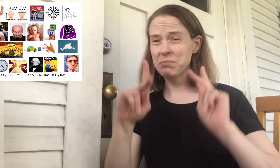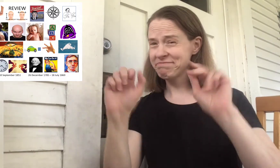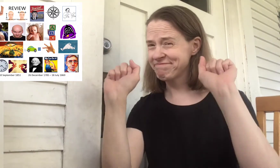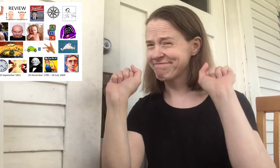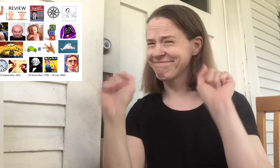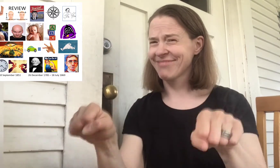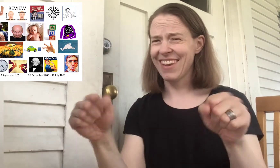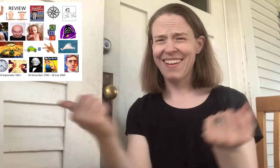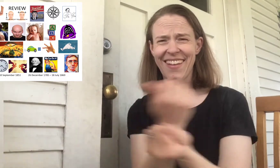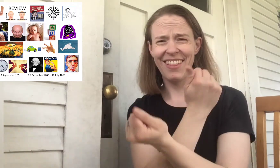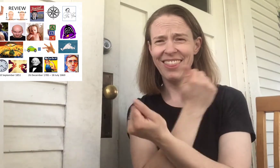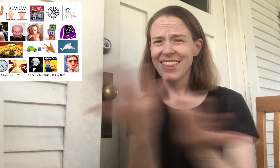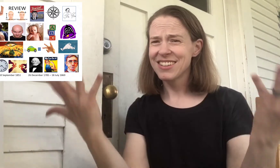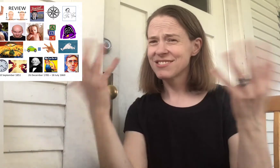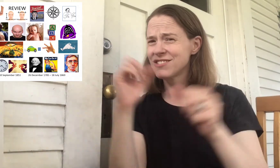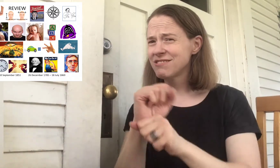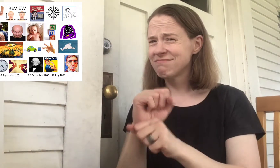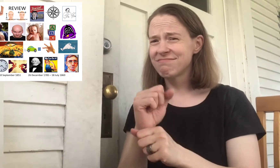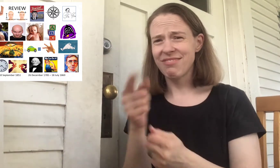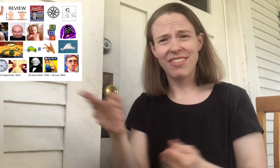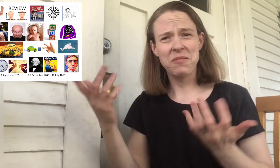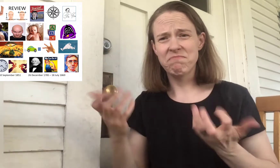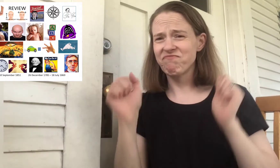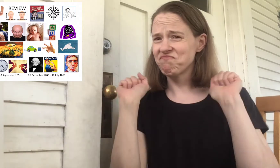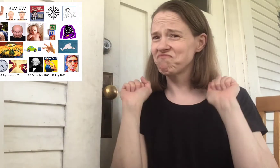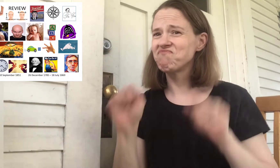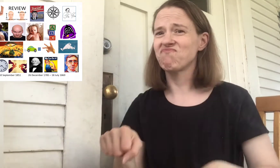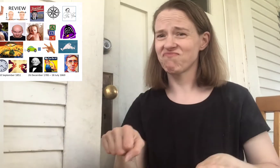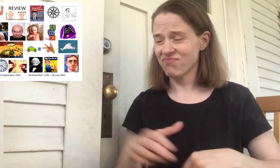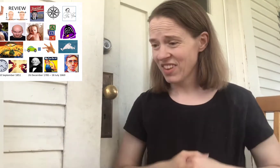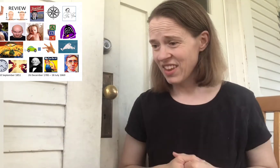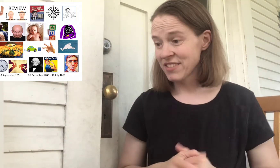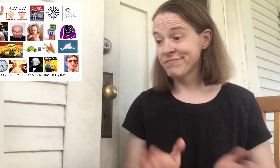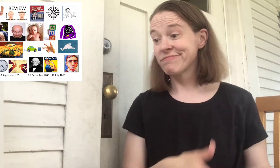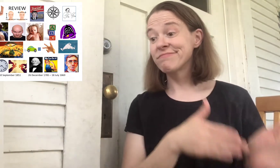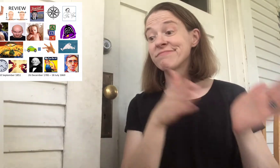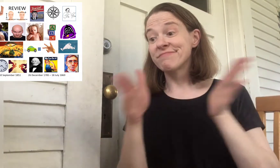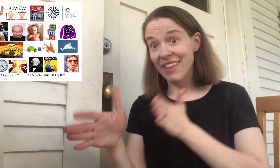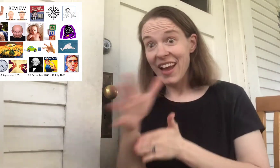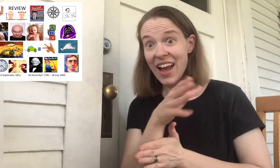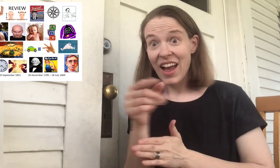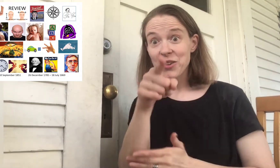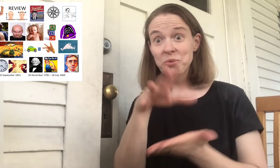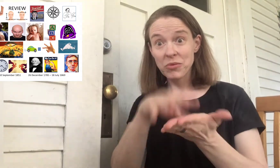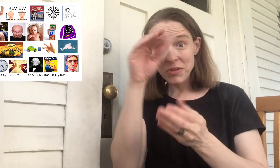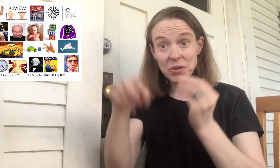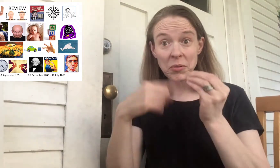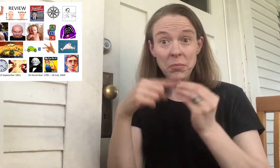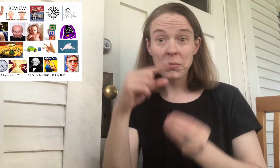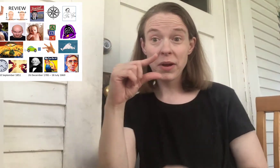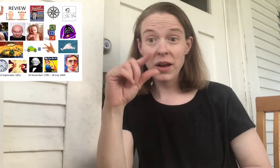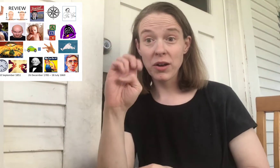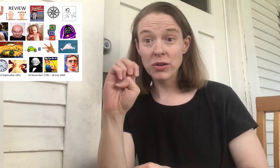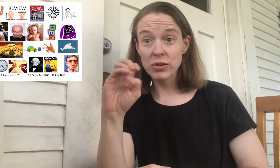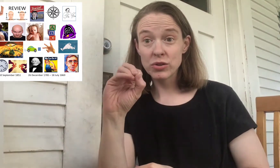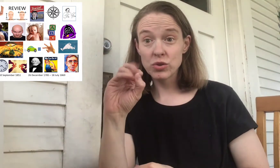You learned that deaf people can do anything, any job that they want, they can do it. And you also learned